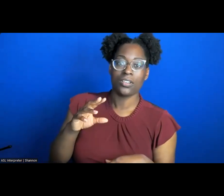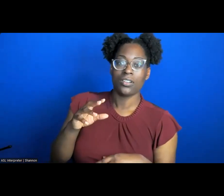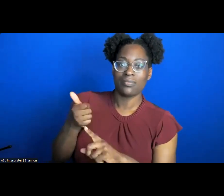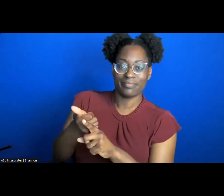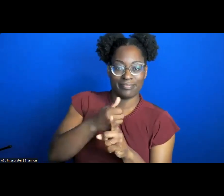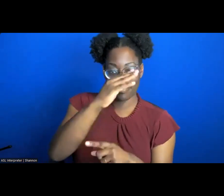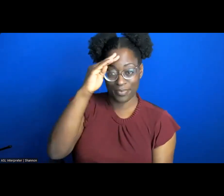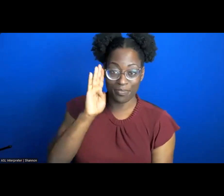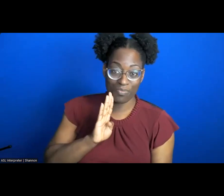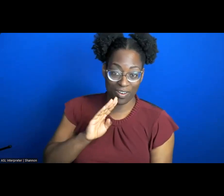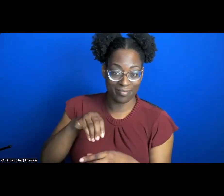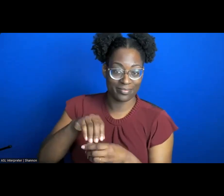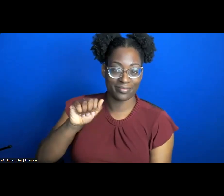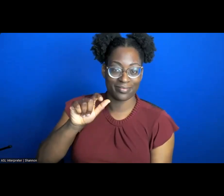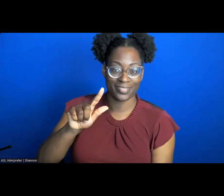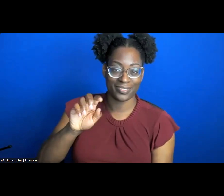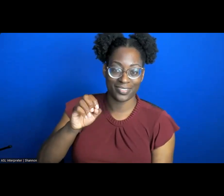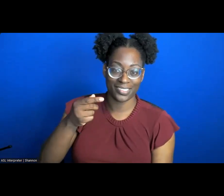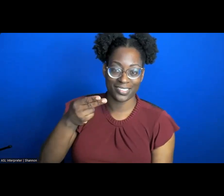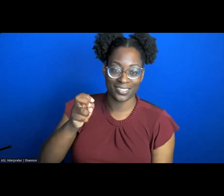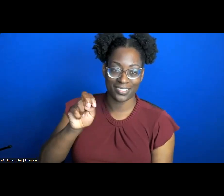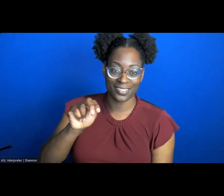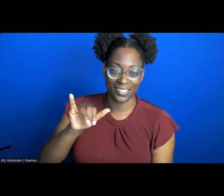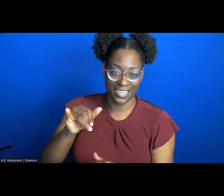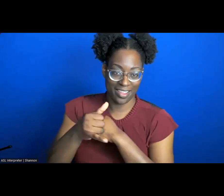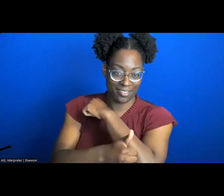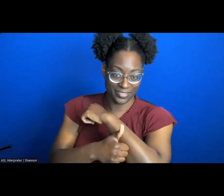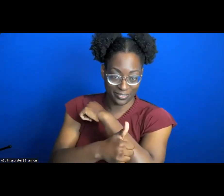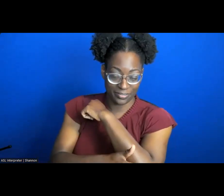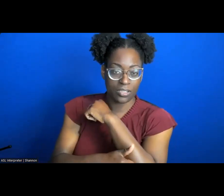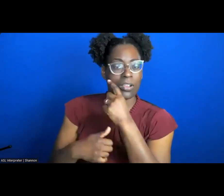work by being included in the broader suite of